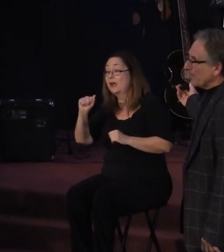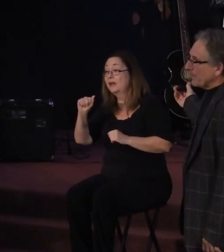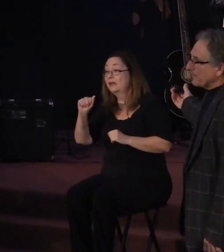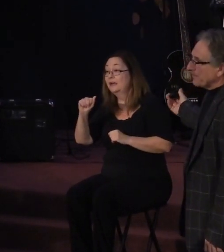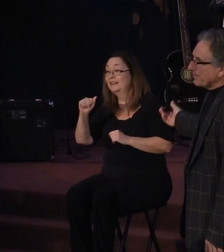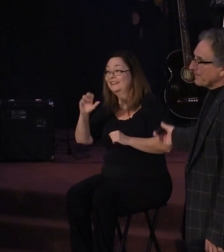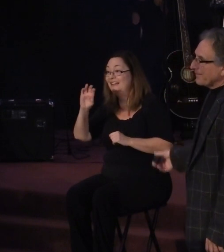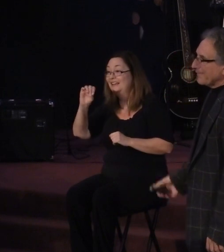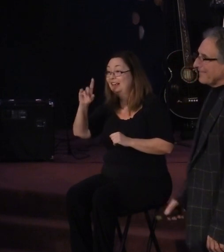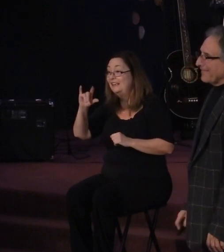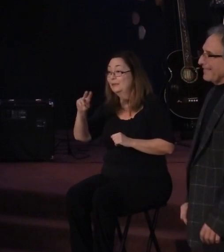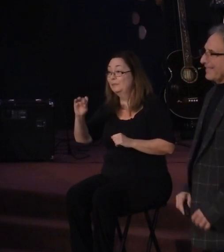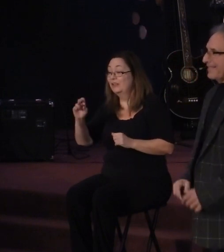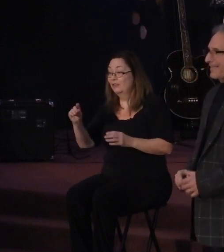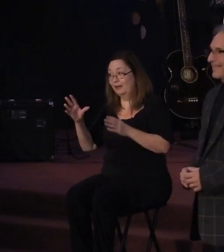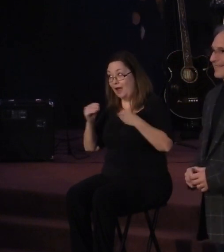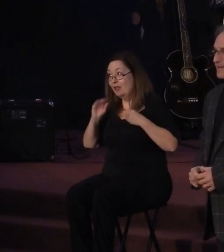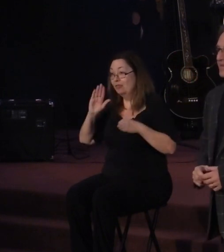answer to their prayer.